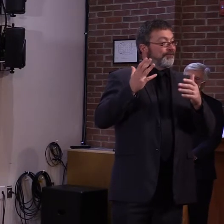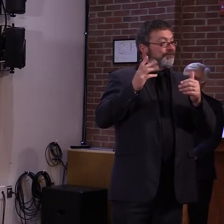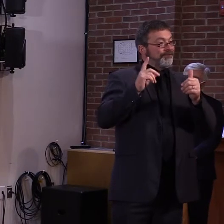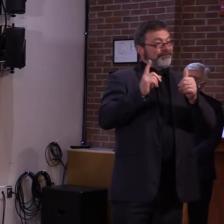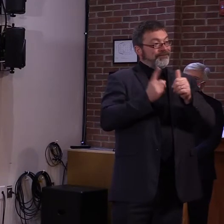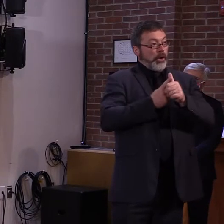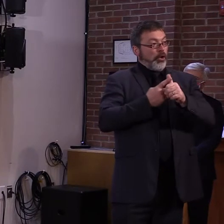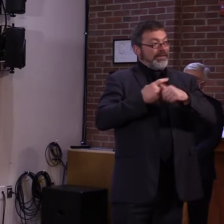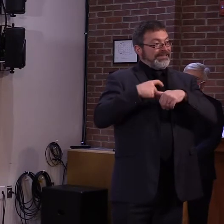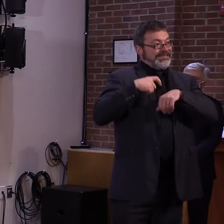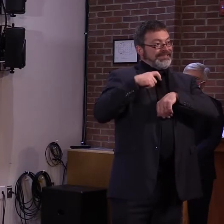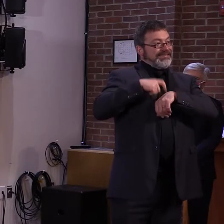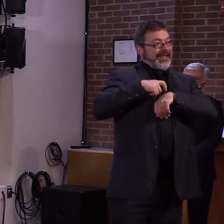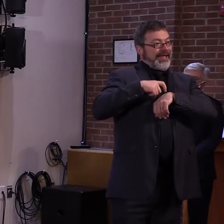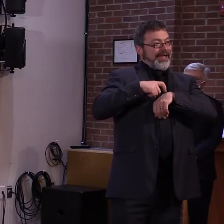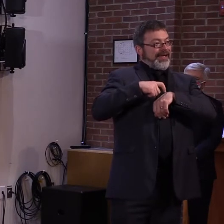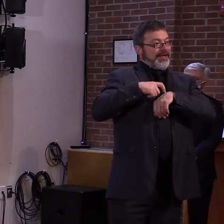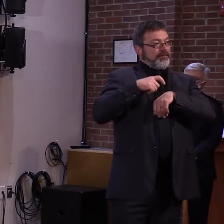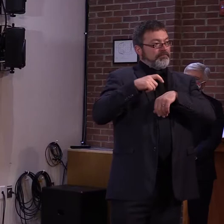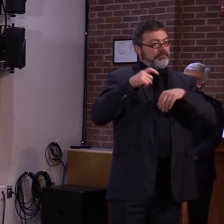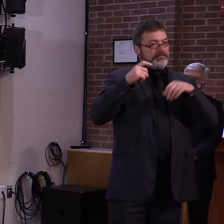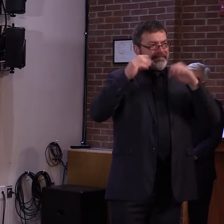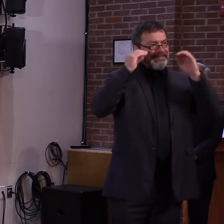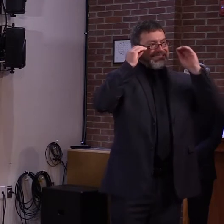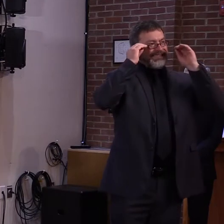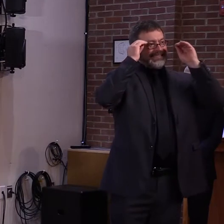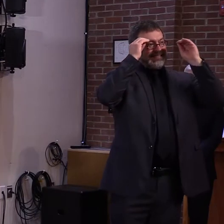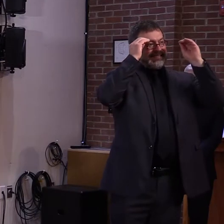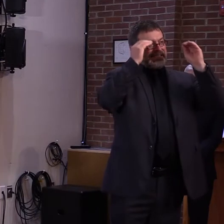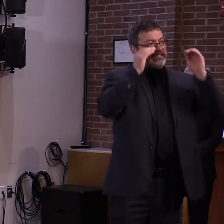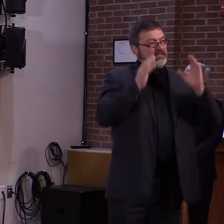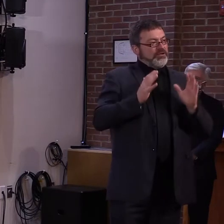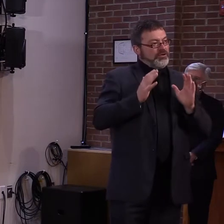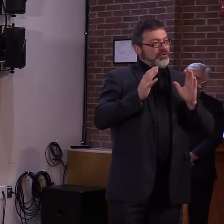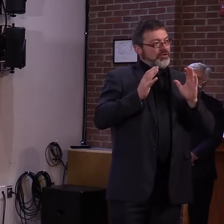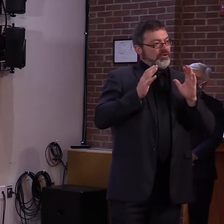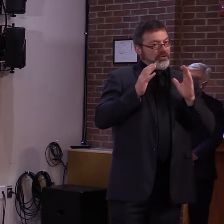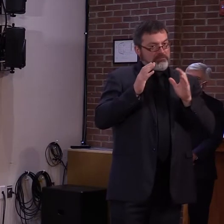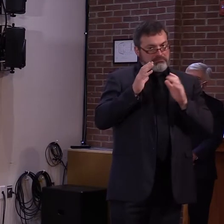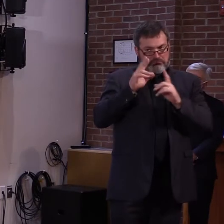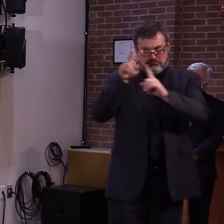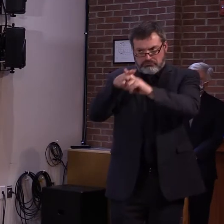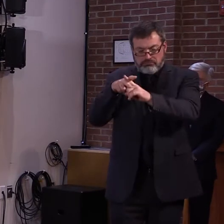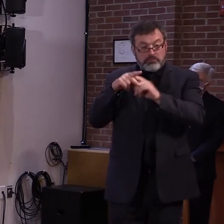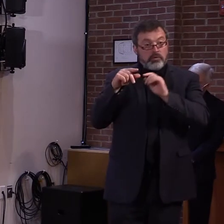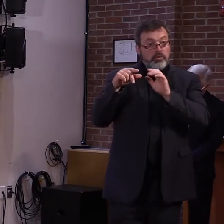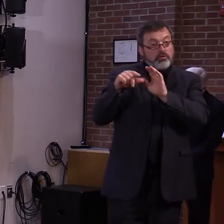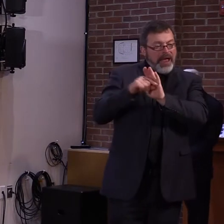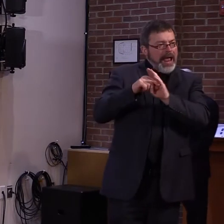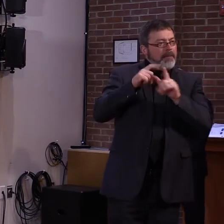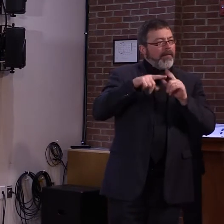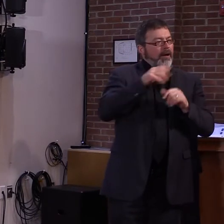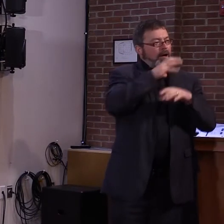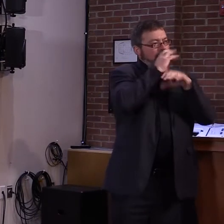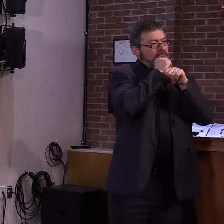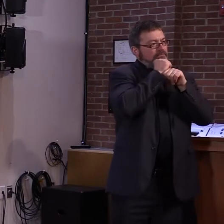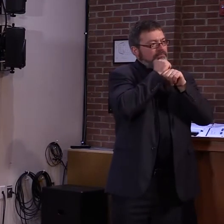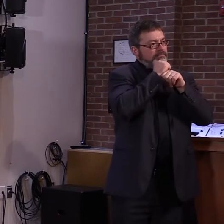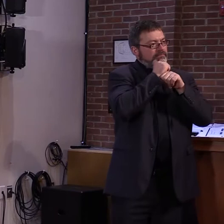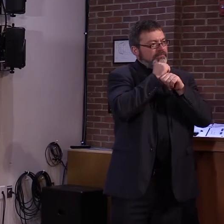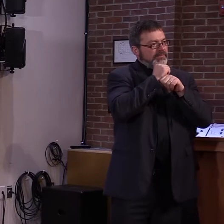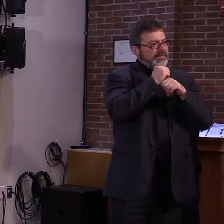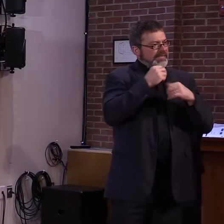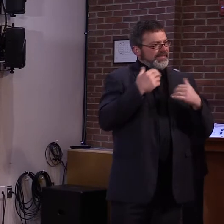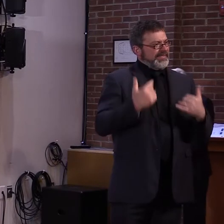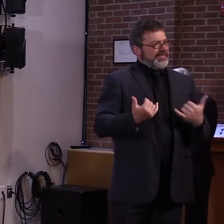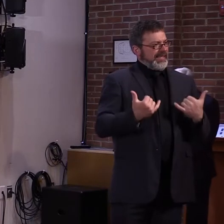gave a grade anonymously. I mean, usually teachers, everybody knows what the grade is and where it's coming from.